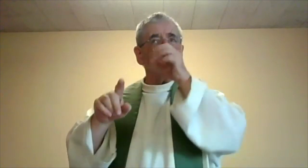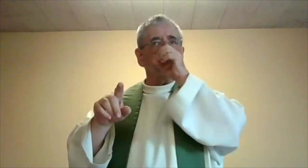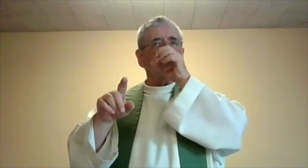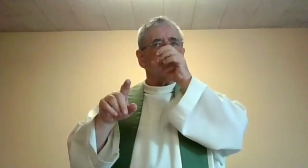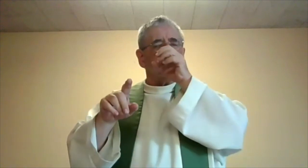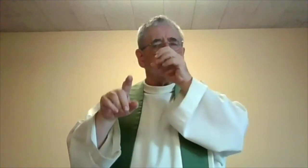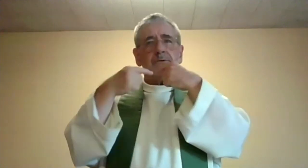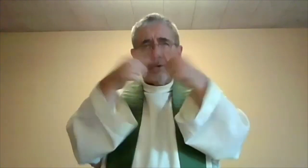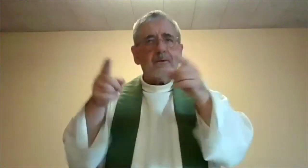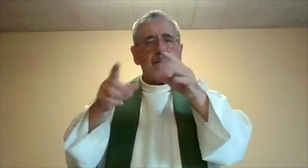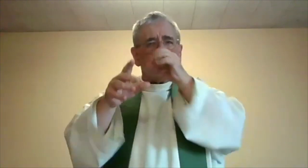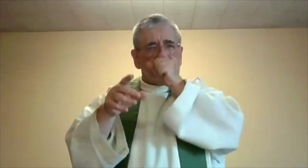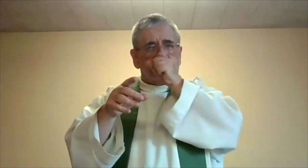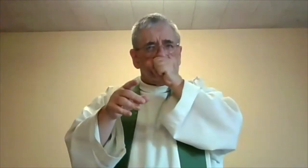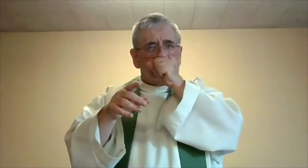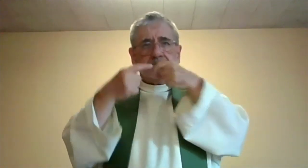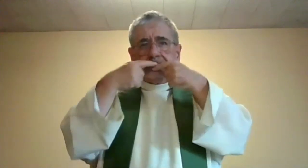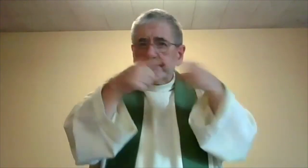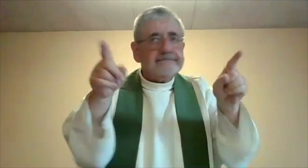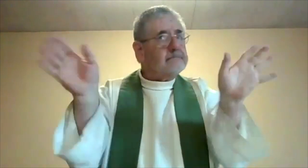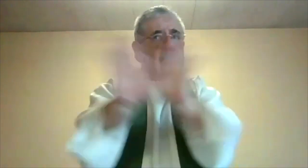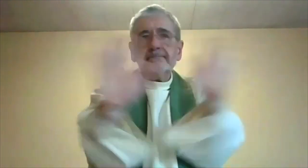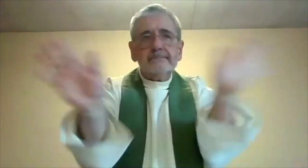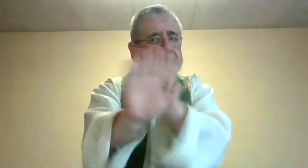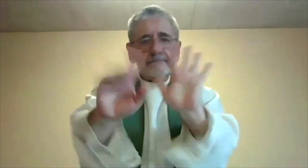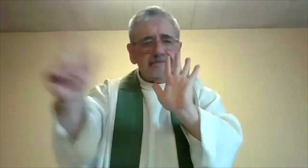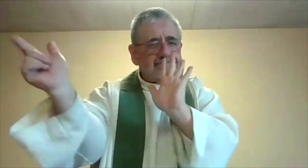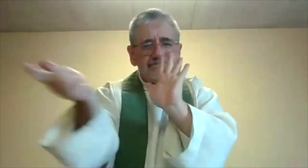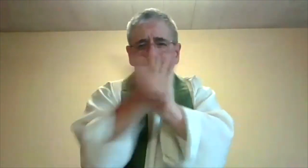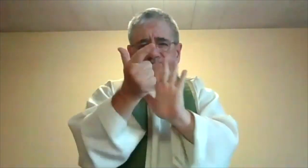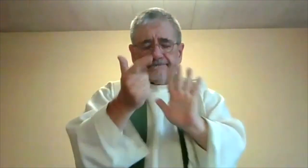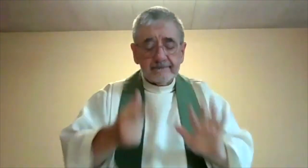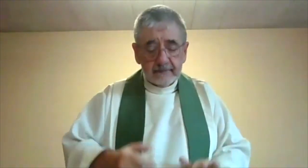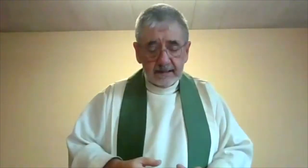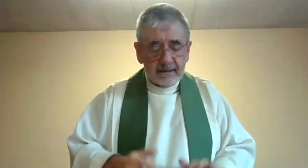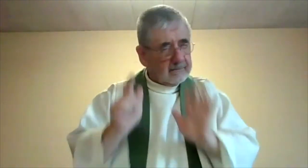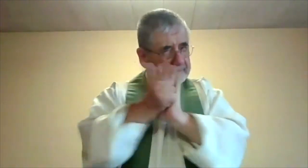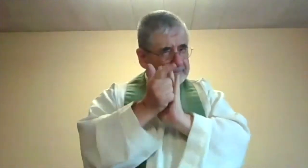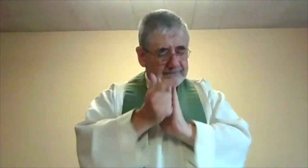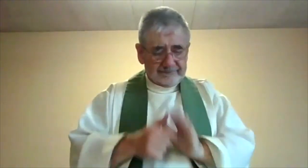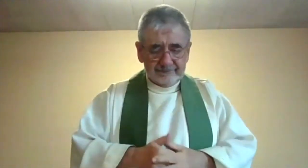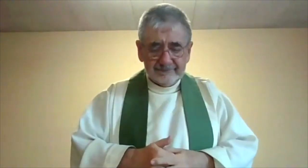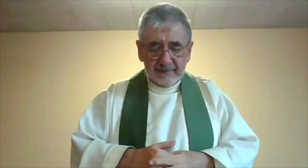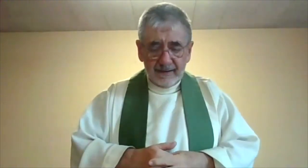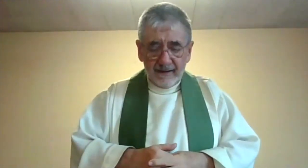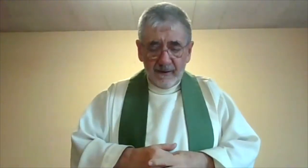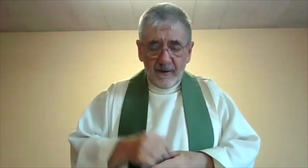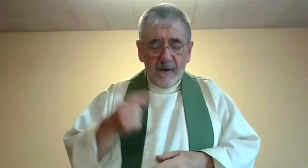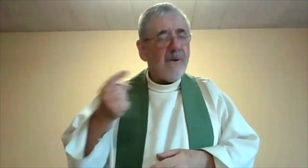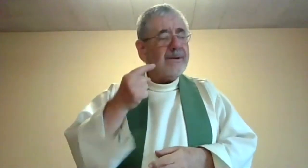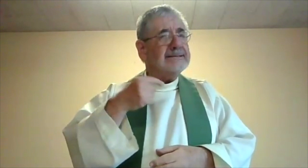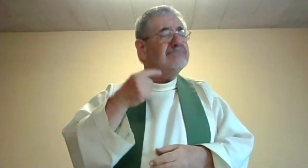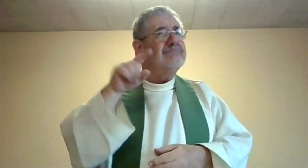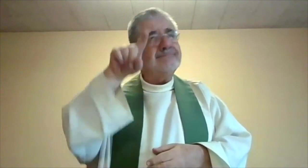Jesus applauded Peter's answer and then ordered the disciples to keep it a secret, forbidding them to tell